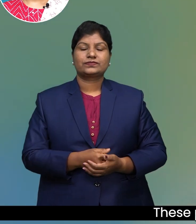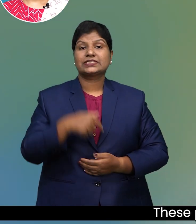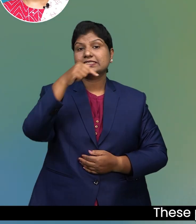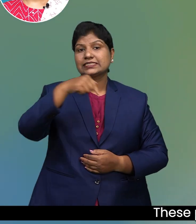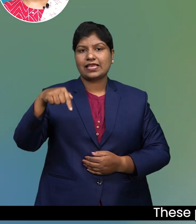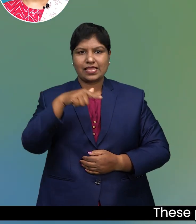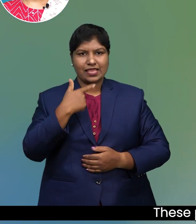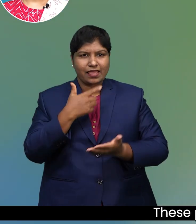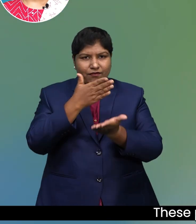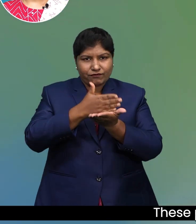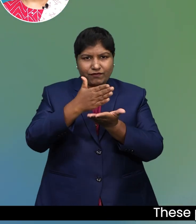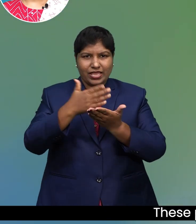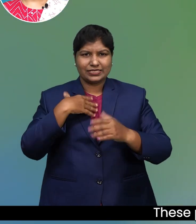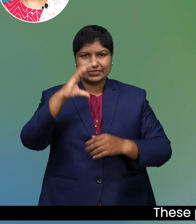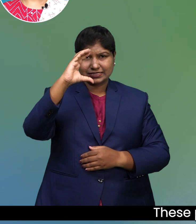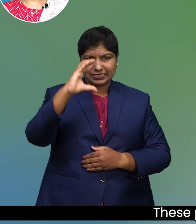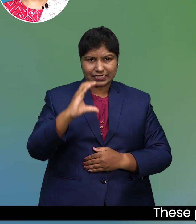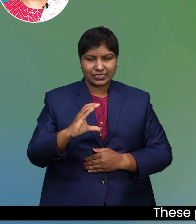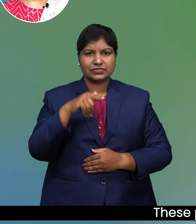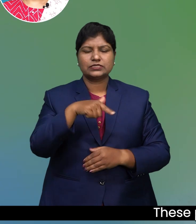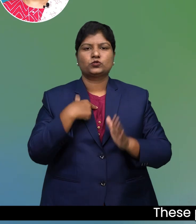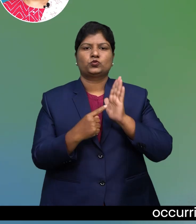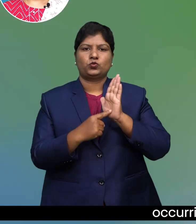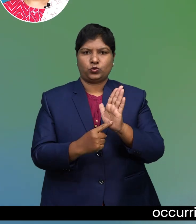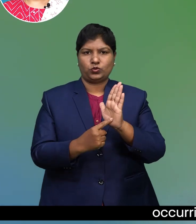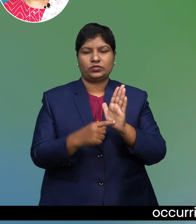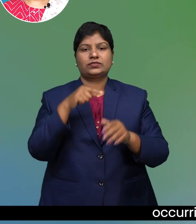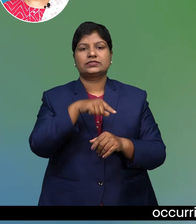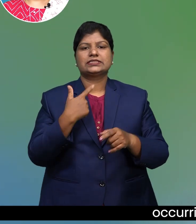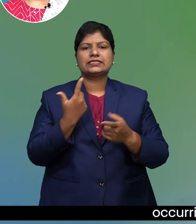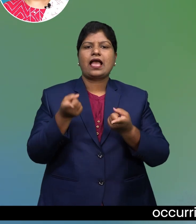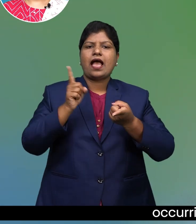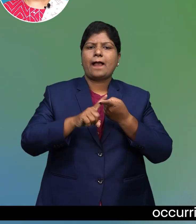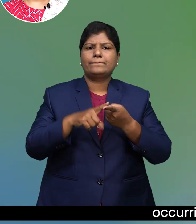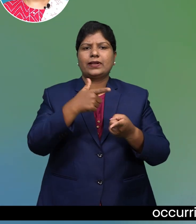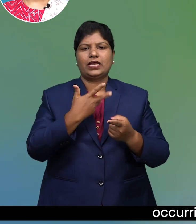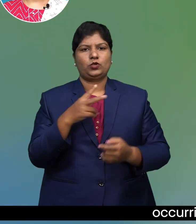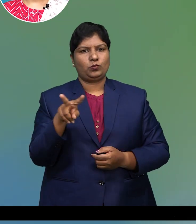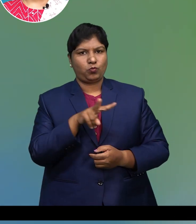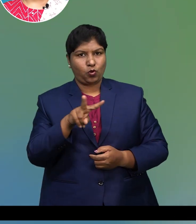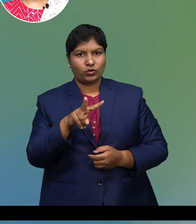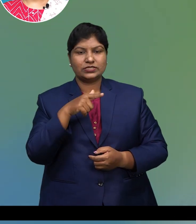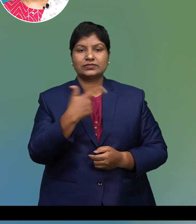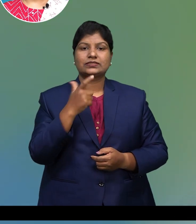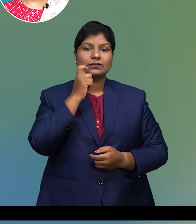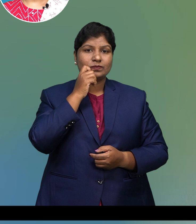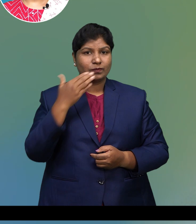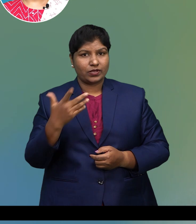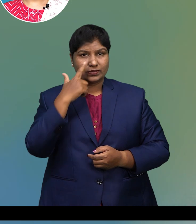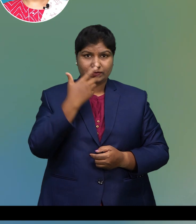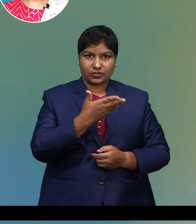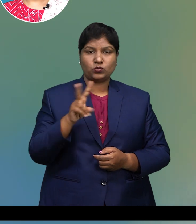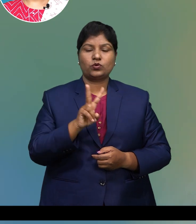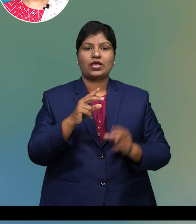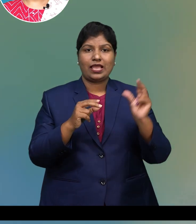These phases show events occurring in both the ovary and uterus.